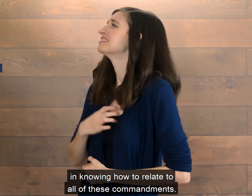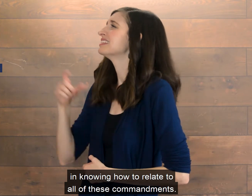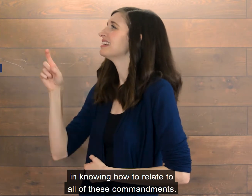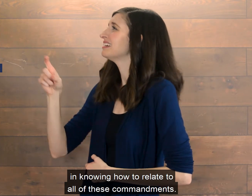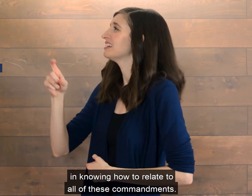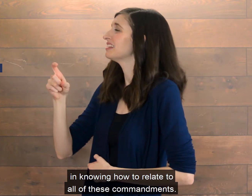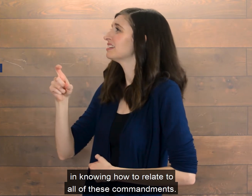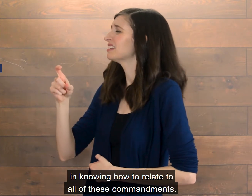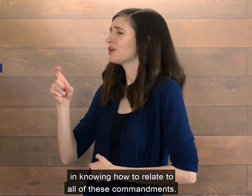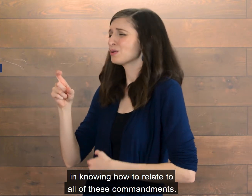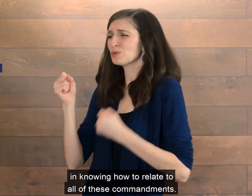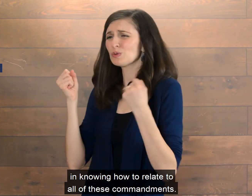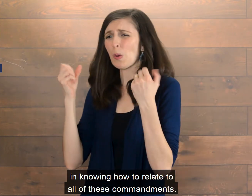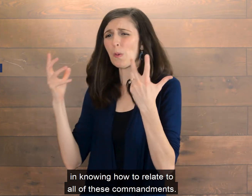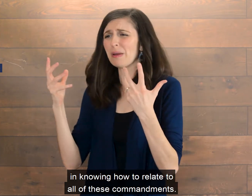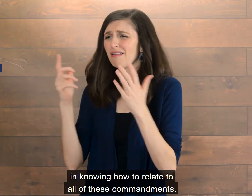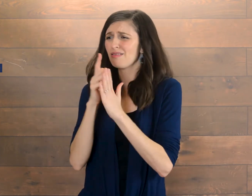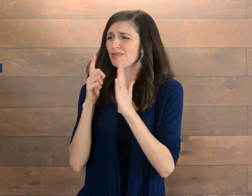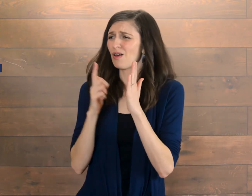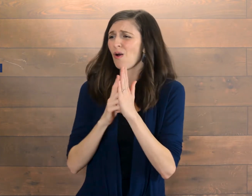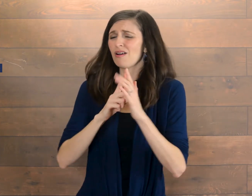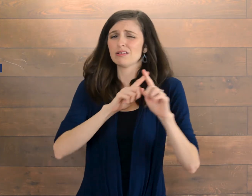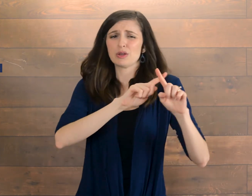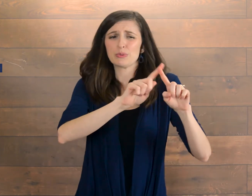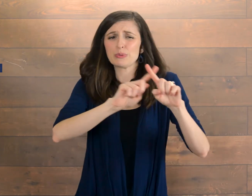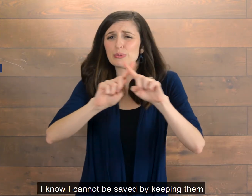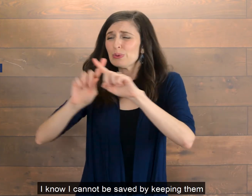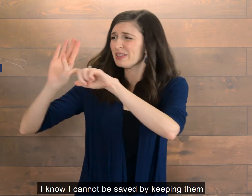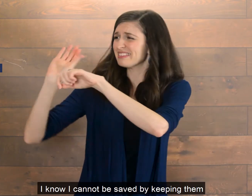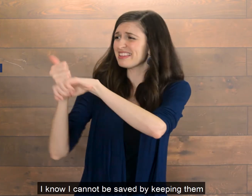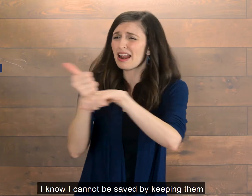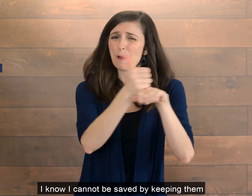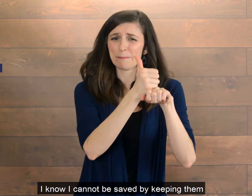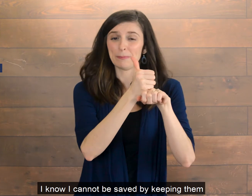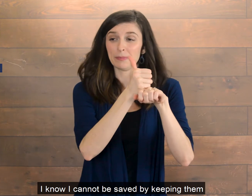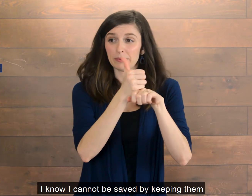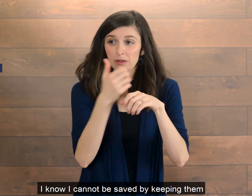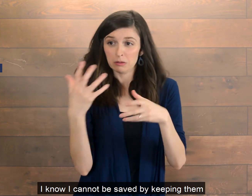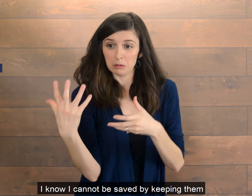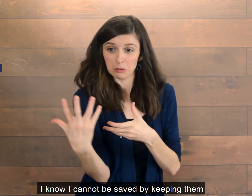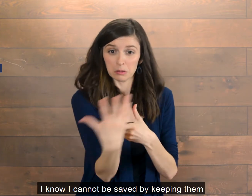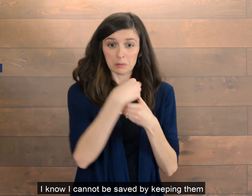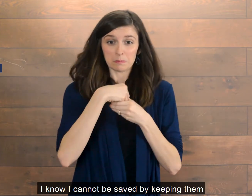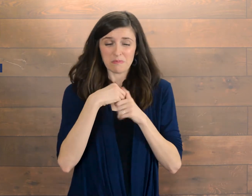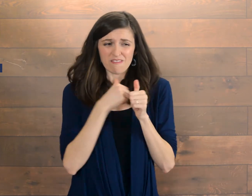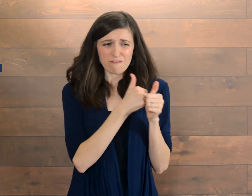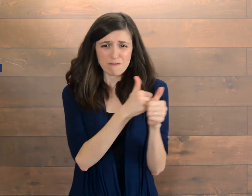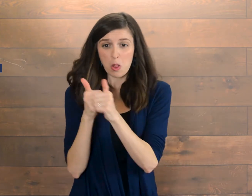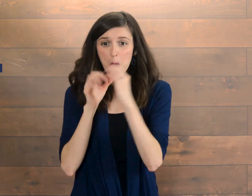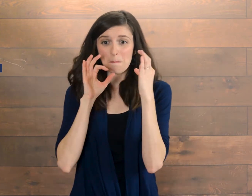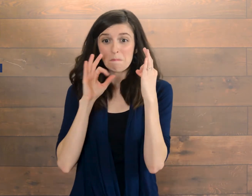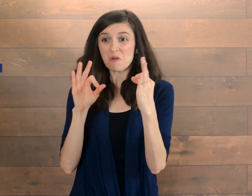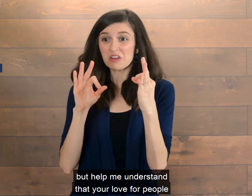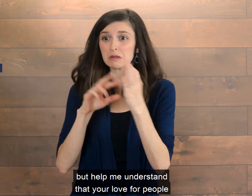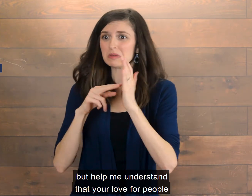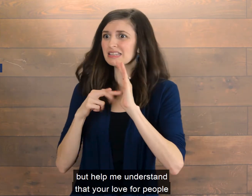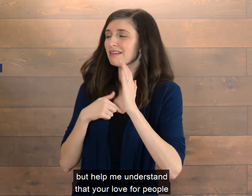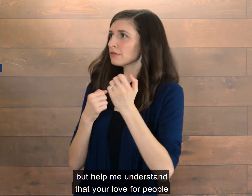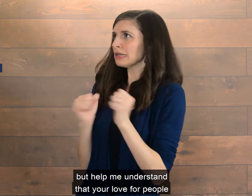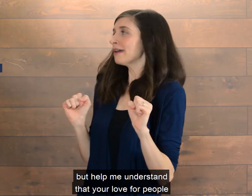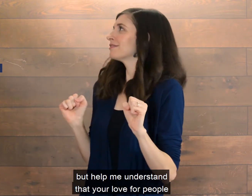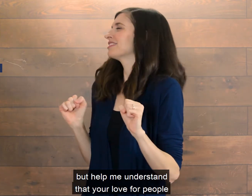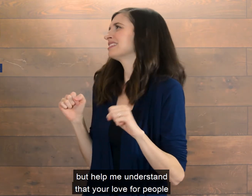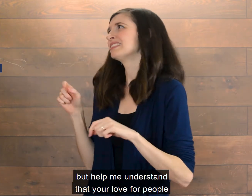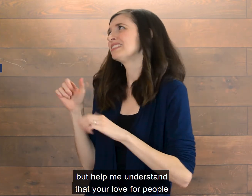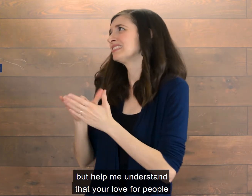to relate to all of these commandments. I know I cannot be saved by keeping them. But help